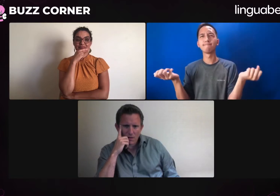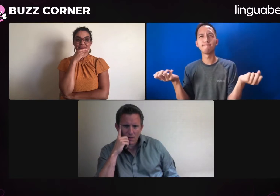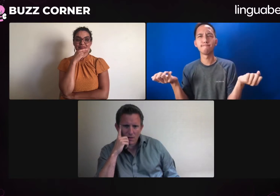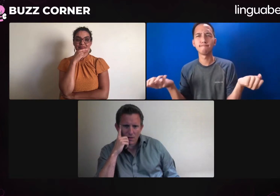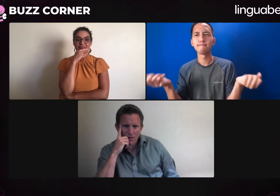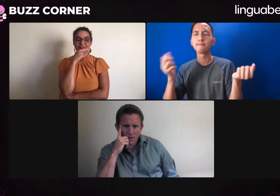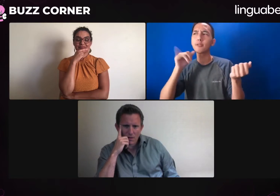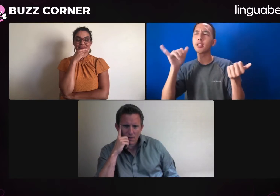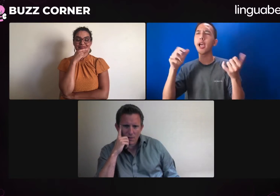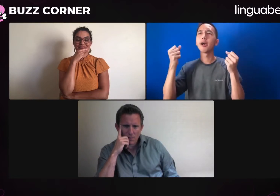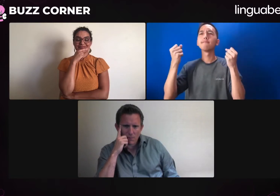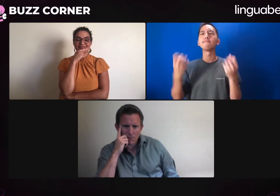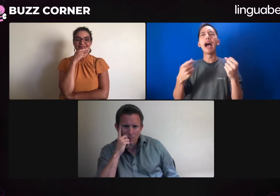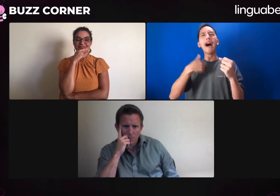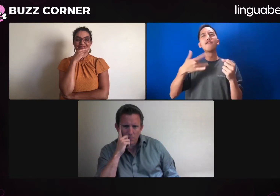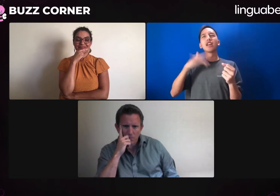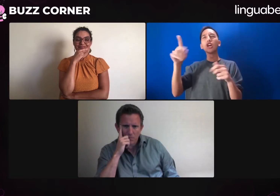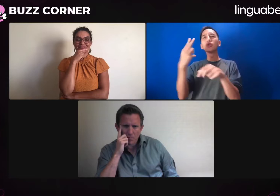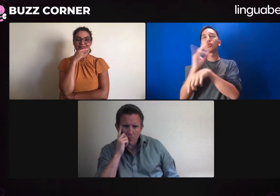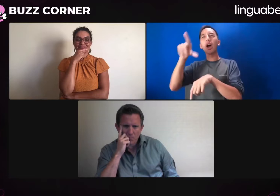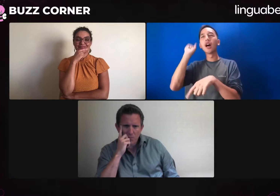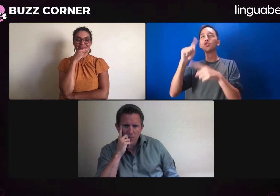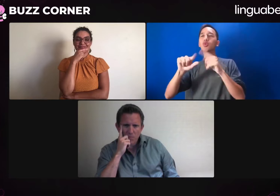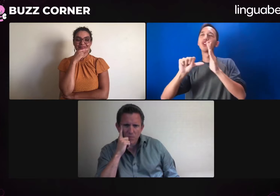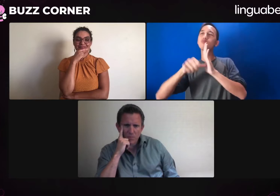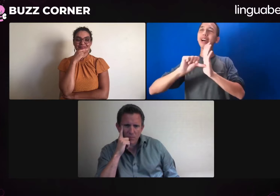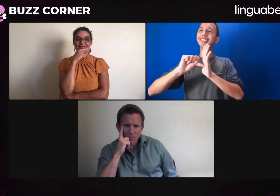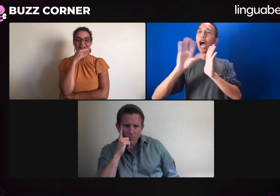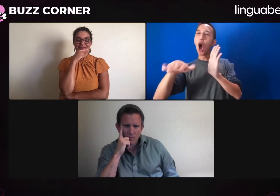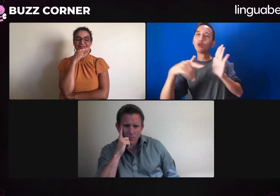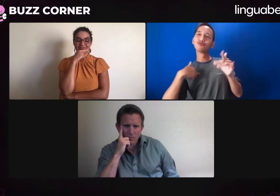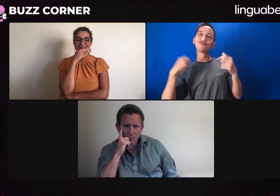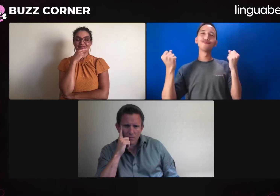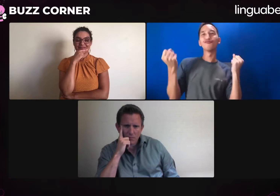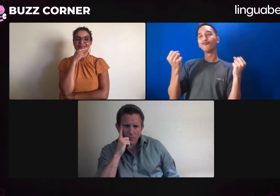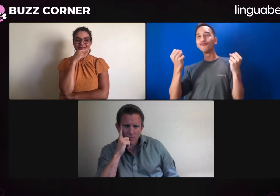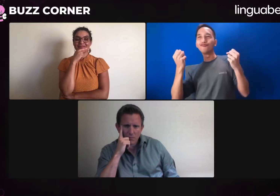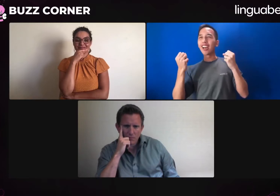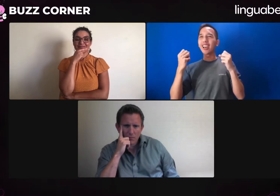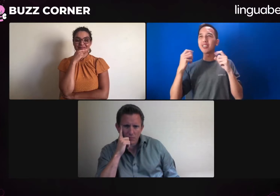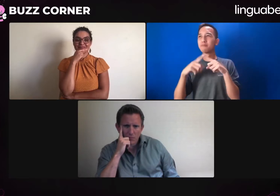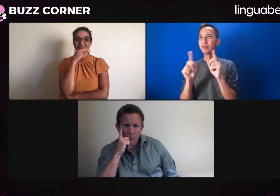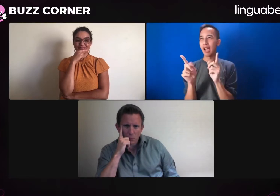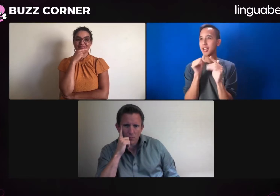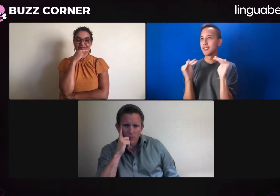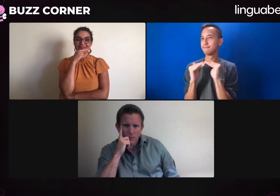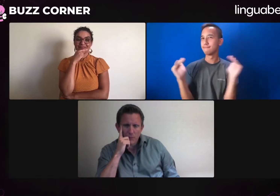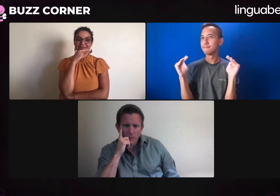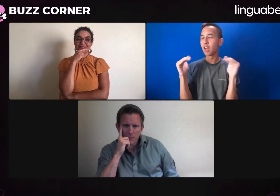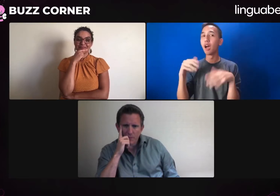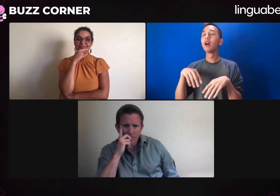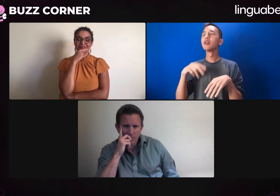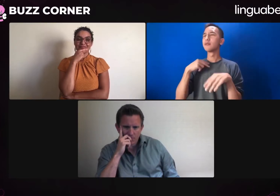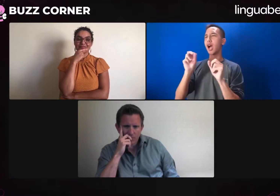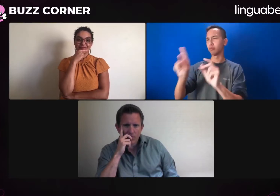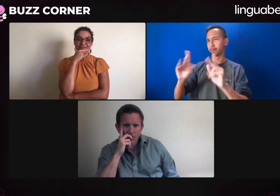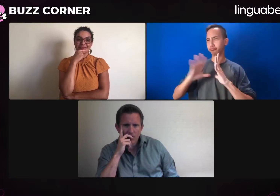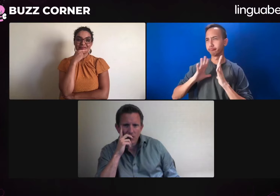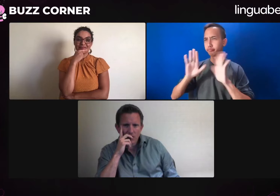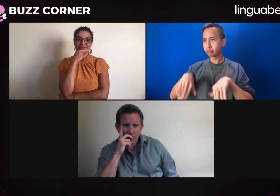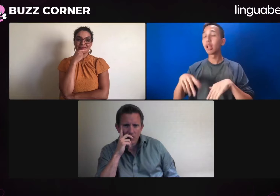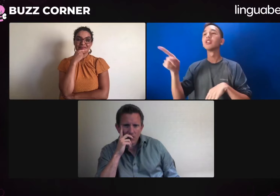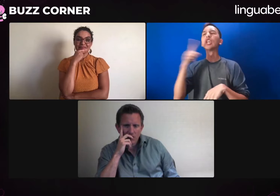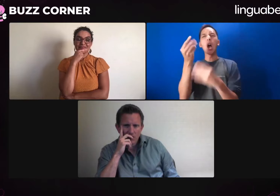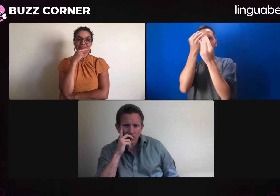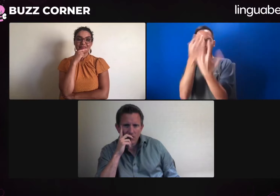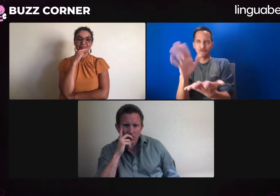Gallaudet, but looking at the sign production, I felt that they were using the words Gallaudet to maybe be